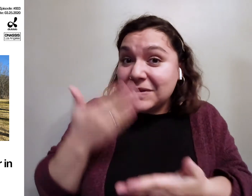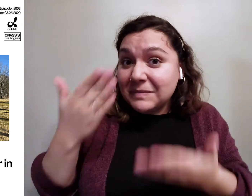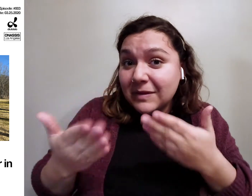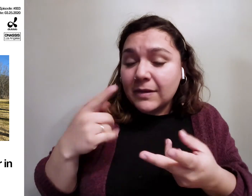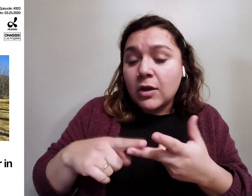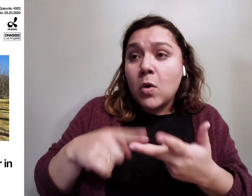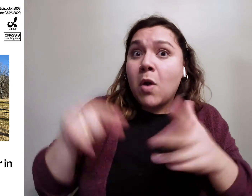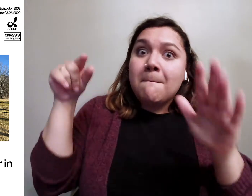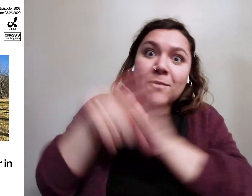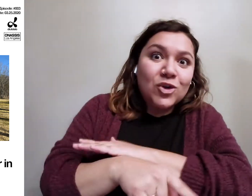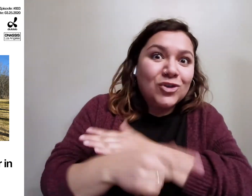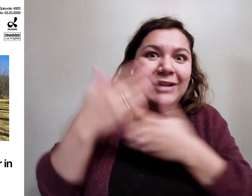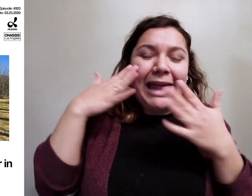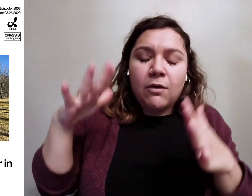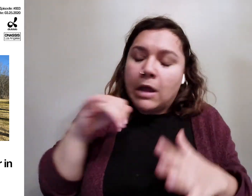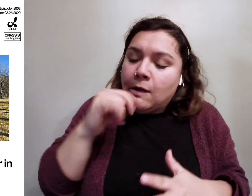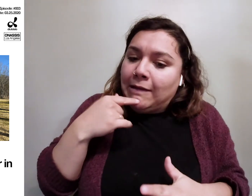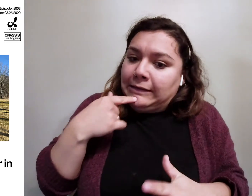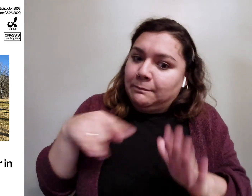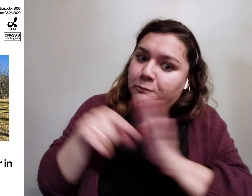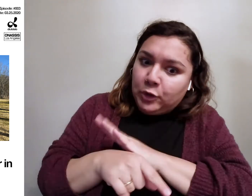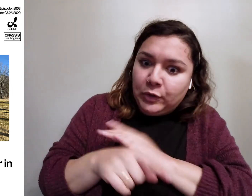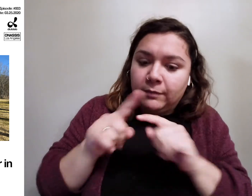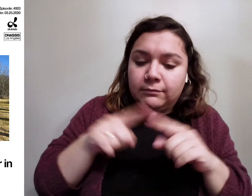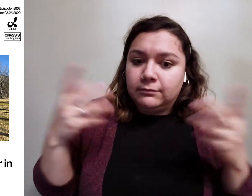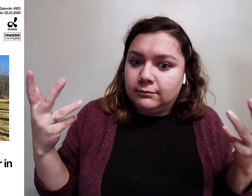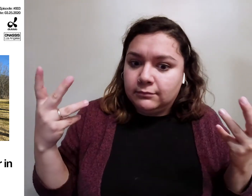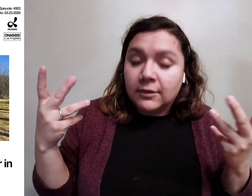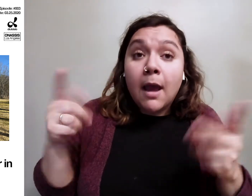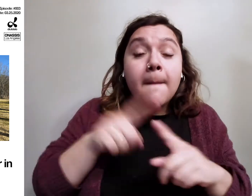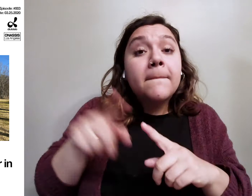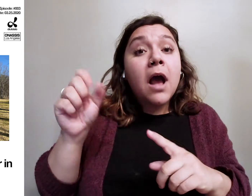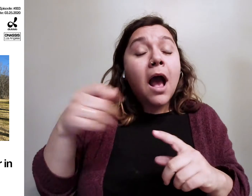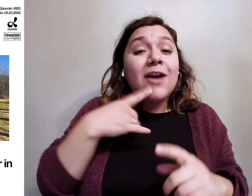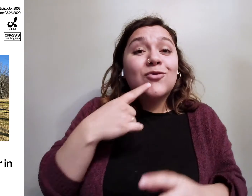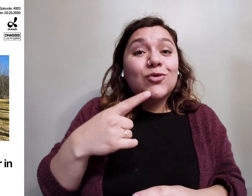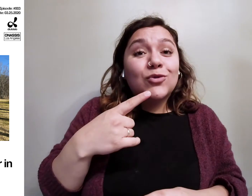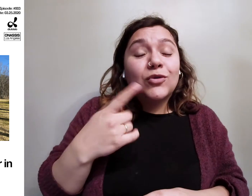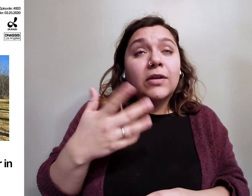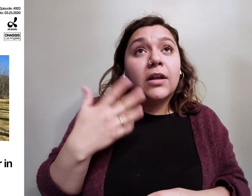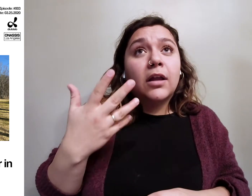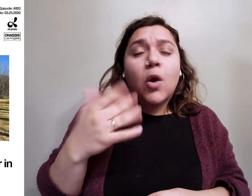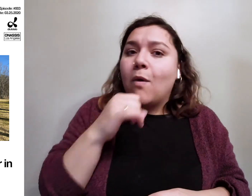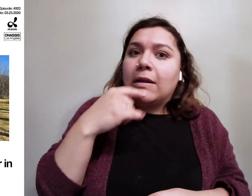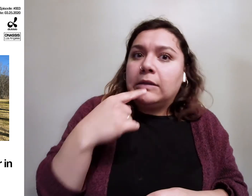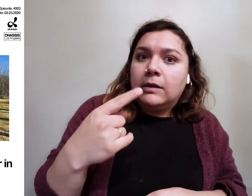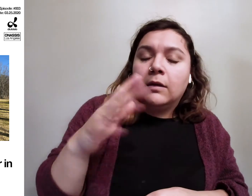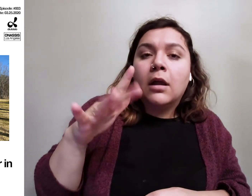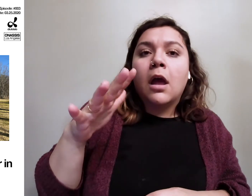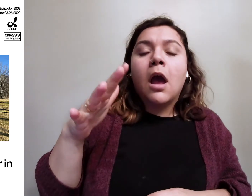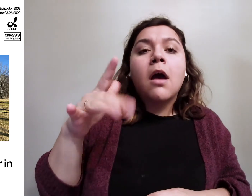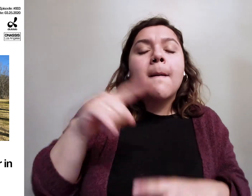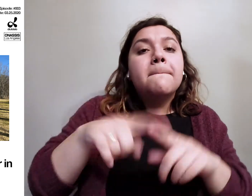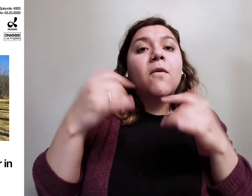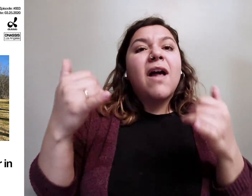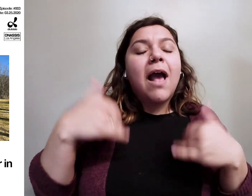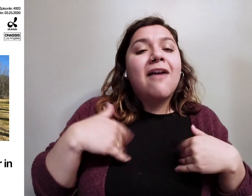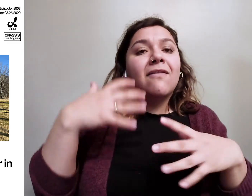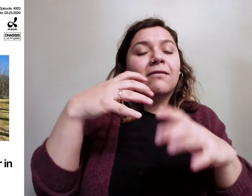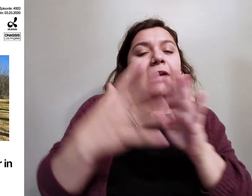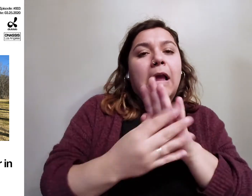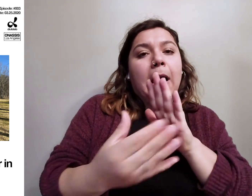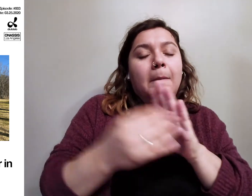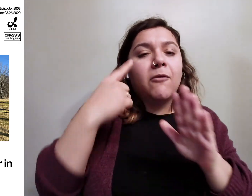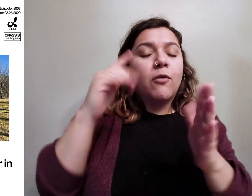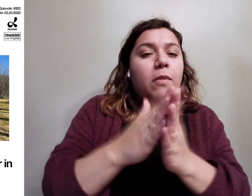from now, or murders along the. I don't like to say murder, but I told you that I was, or I didn't tell you, but I'm getting a copy of the